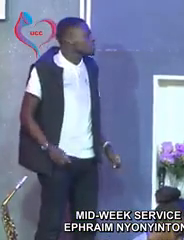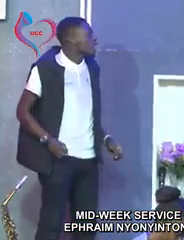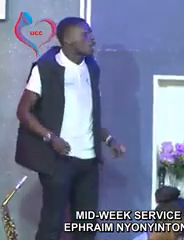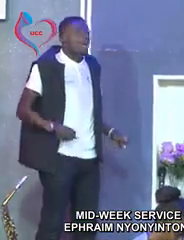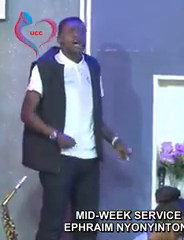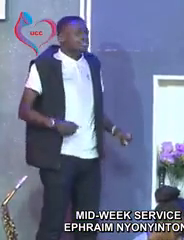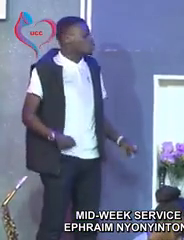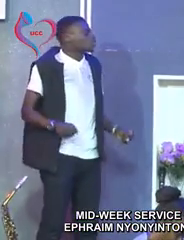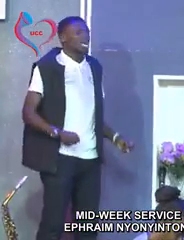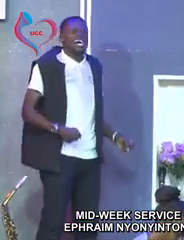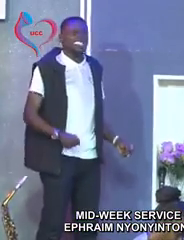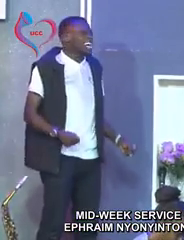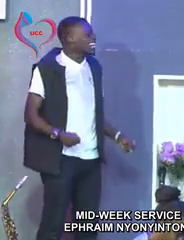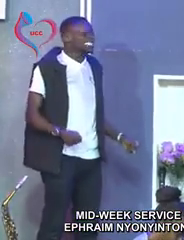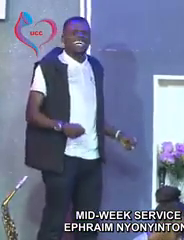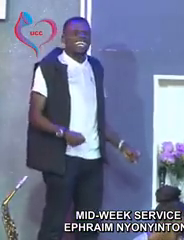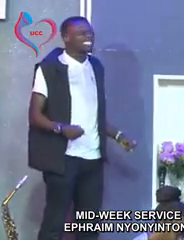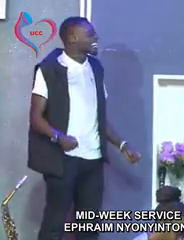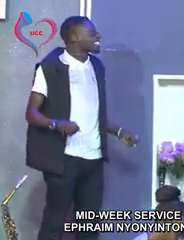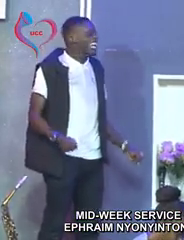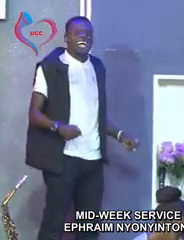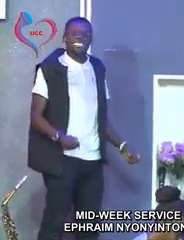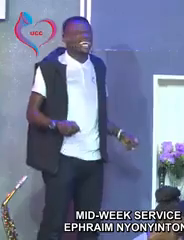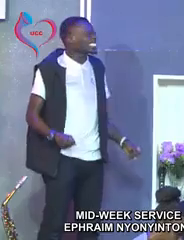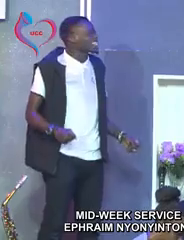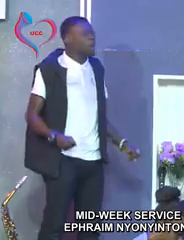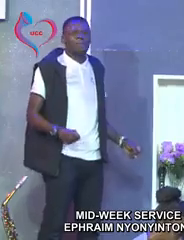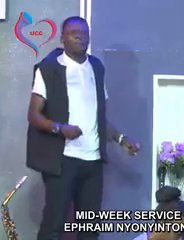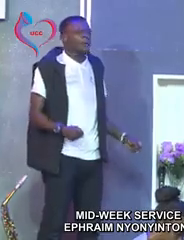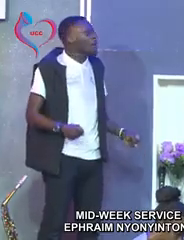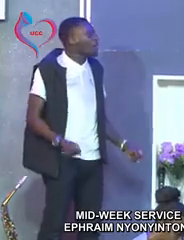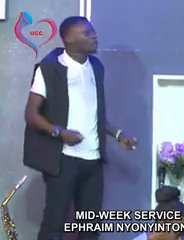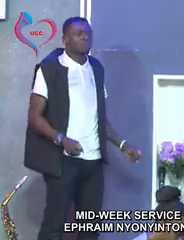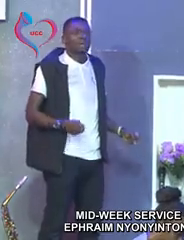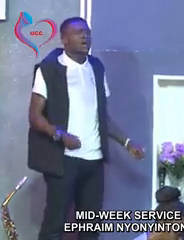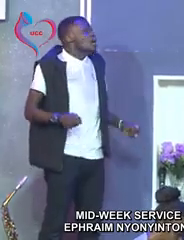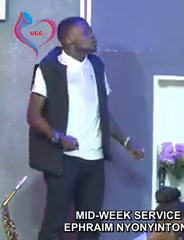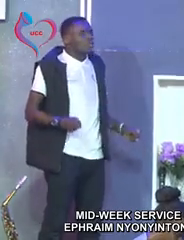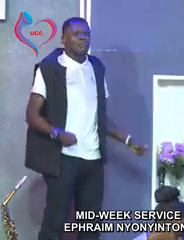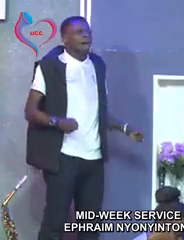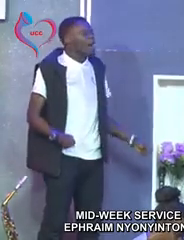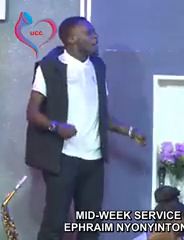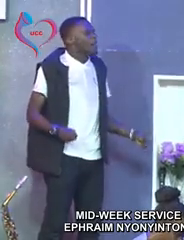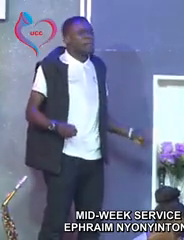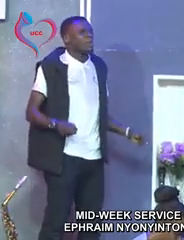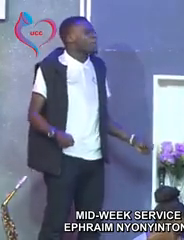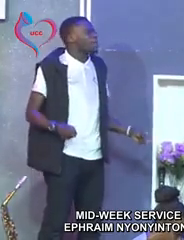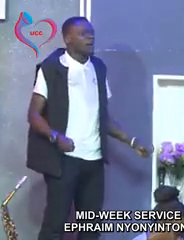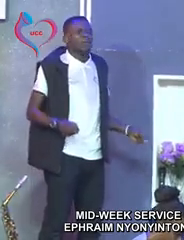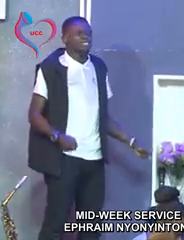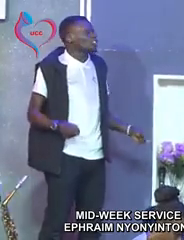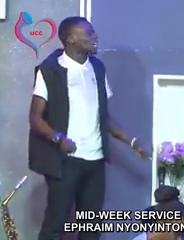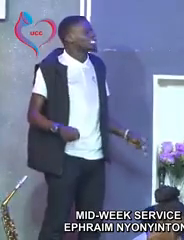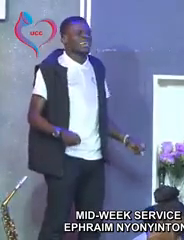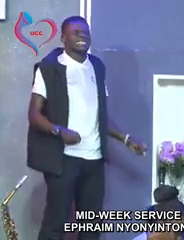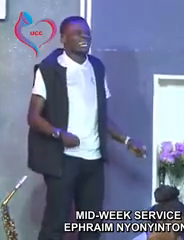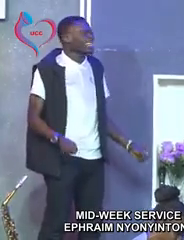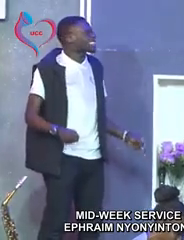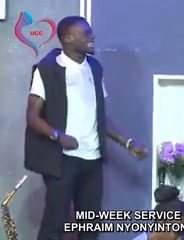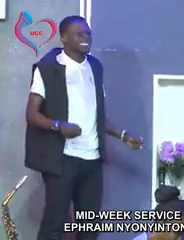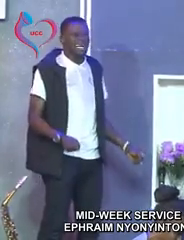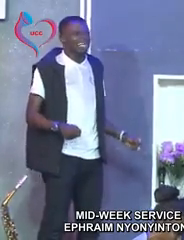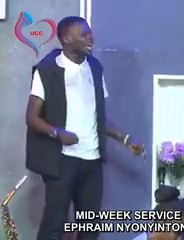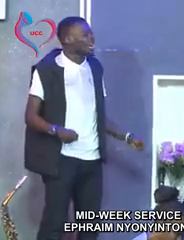omwoyo wa Mukama weweza omwoyo wa Mukama weweza gwali n'engalo etuuka ku